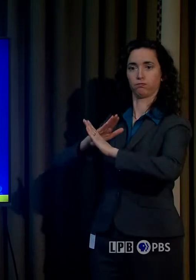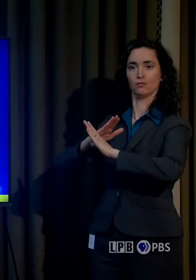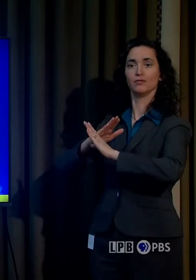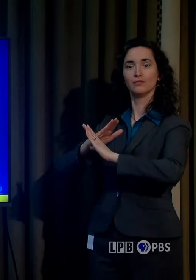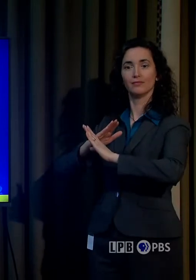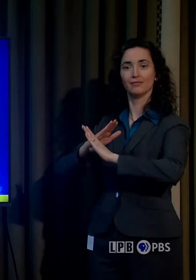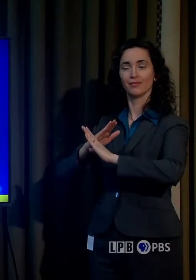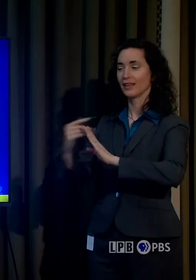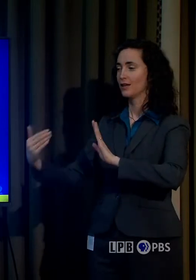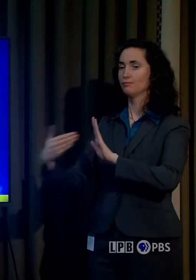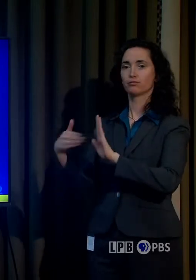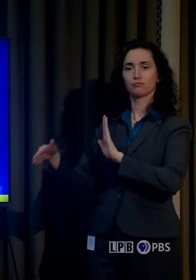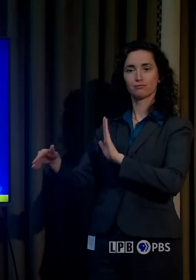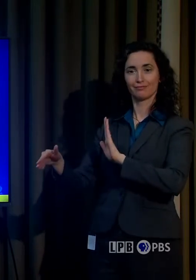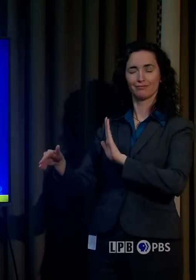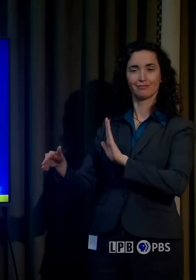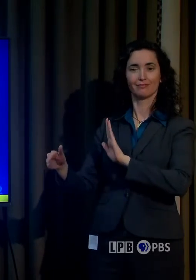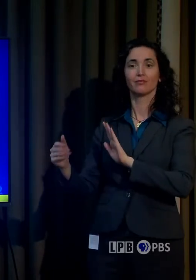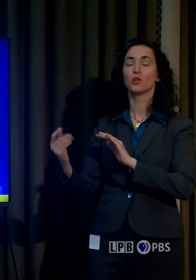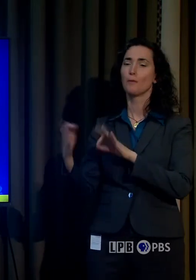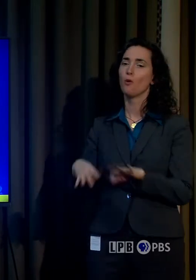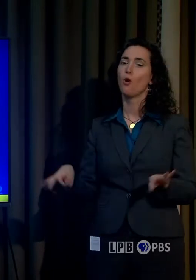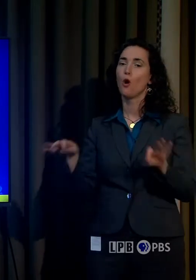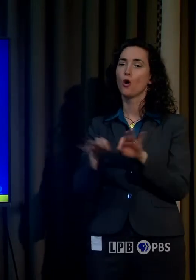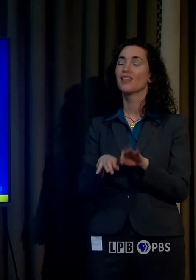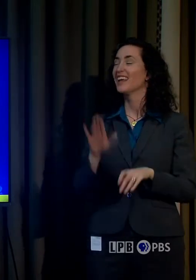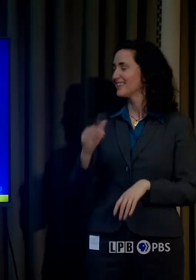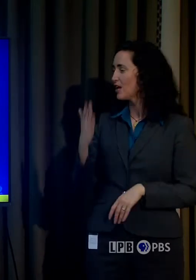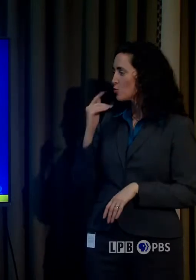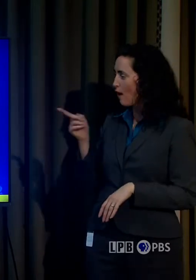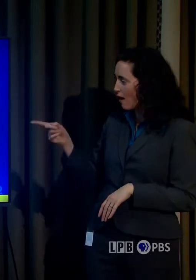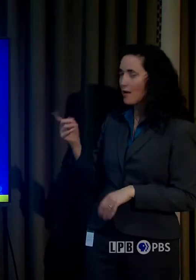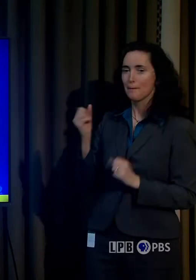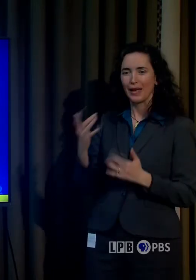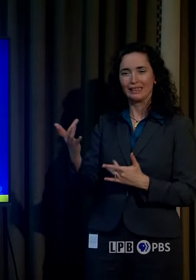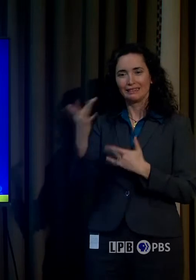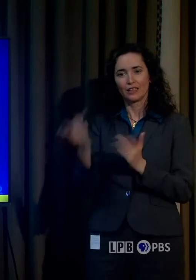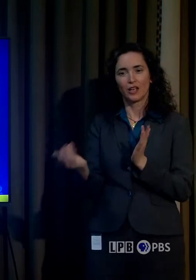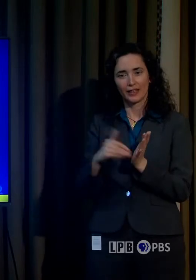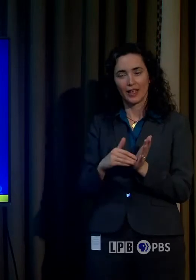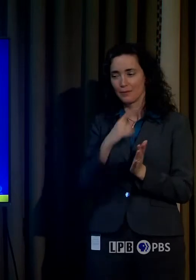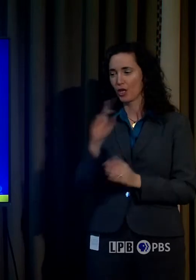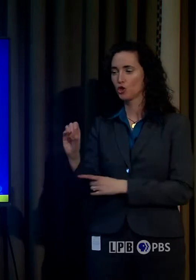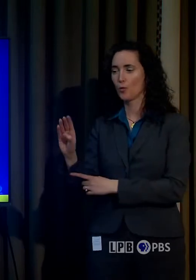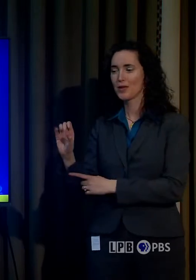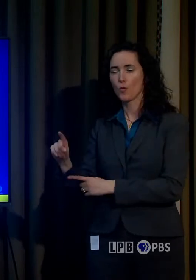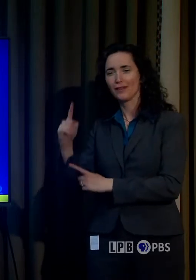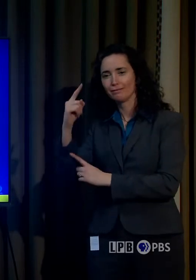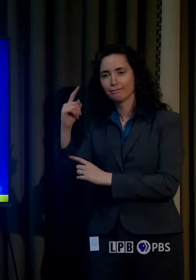and that's one of the reasons why we're seeing so many reinfections with Omicron. Next slide, please.